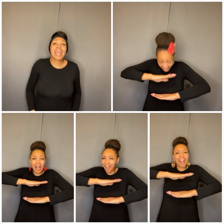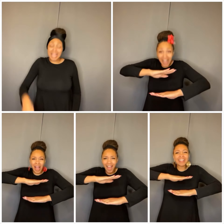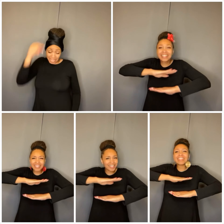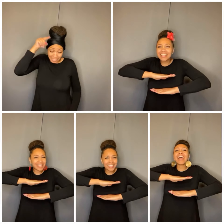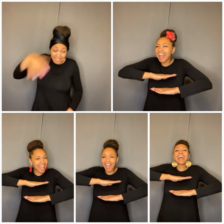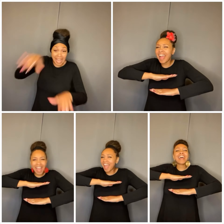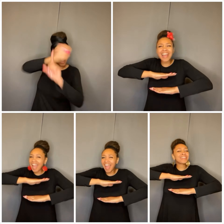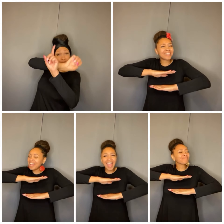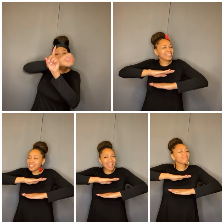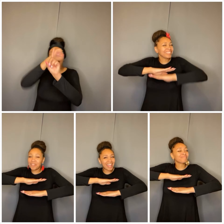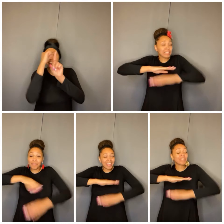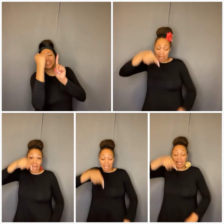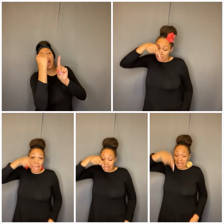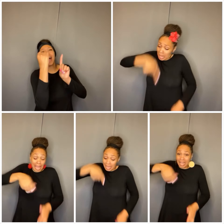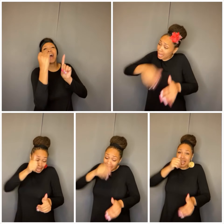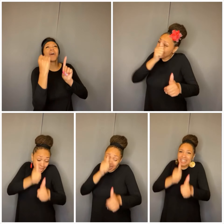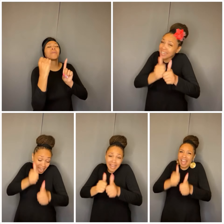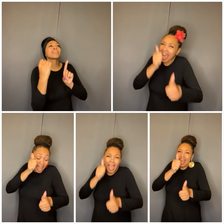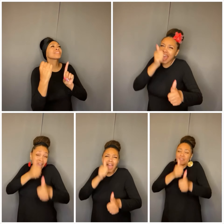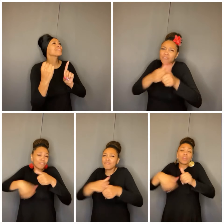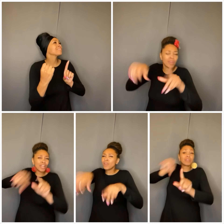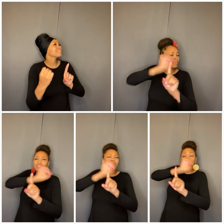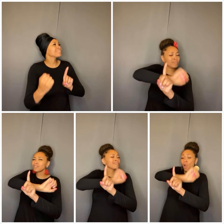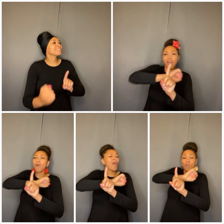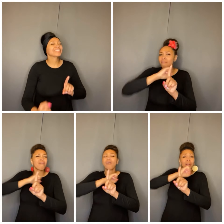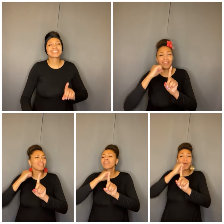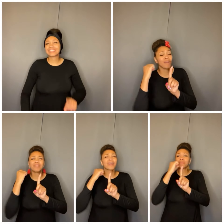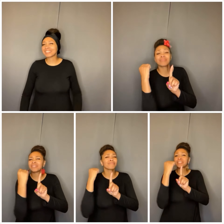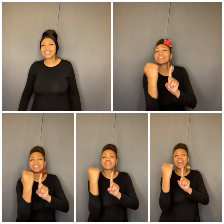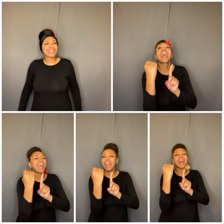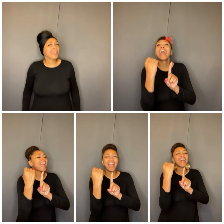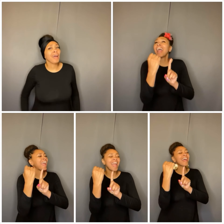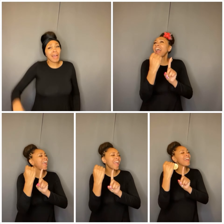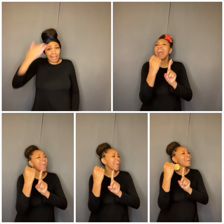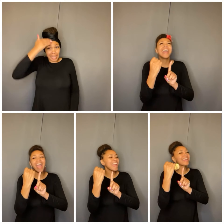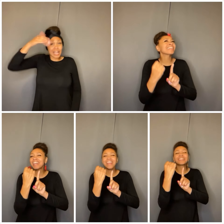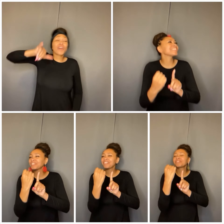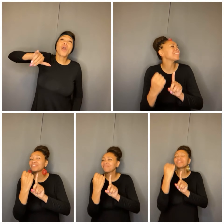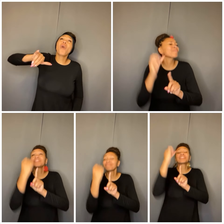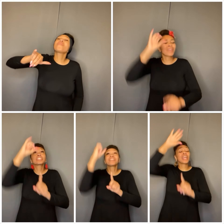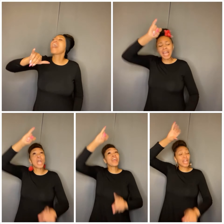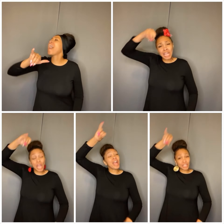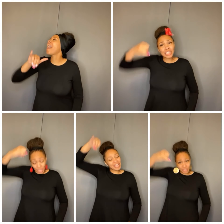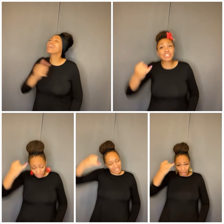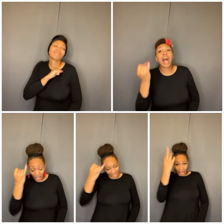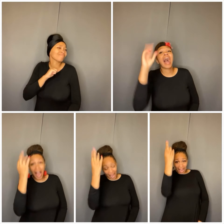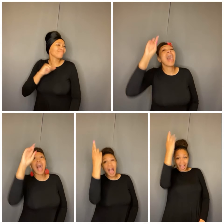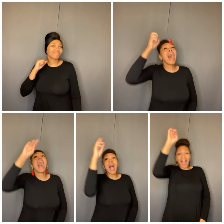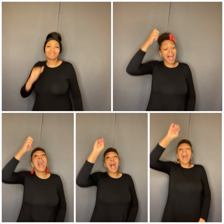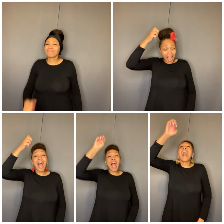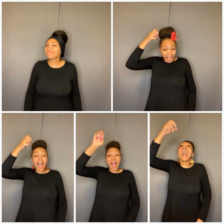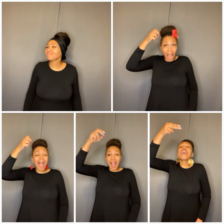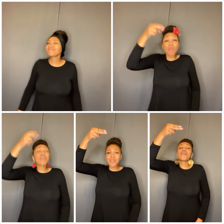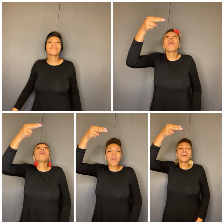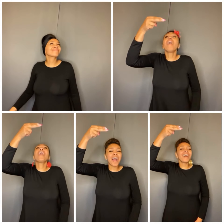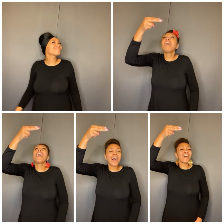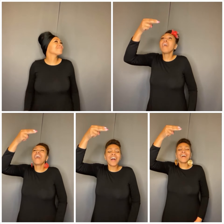content in every circumstance Because I'm Lord the gyro, you